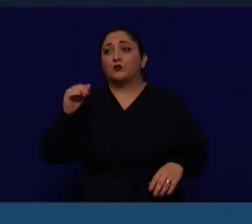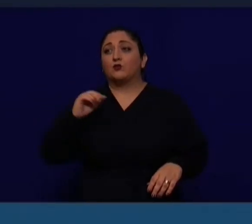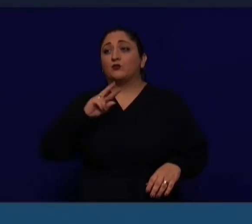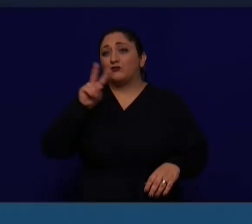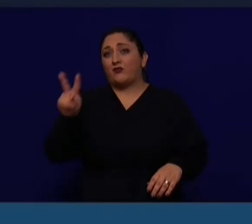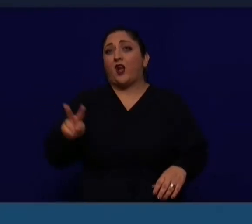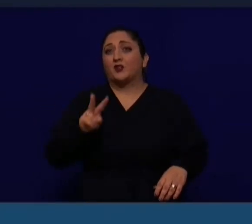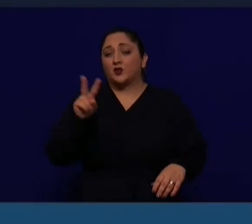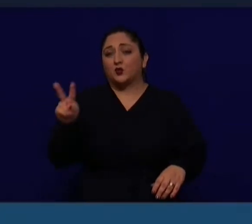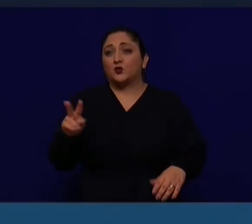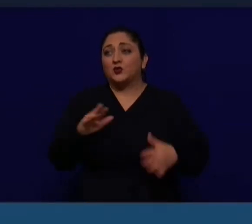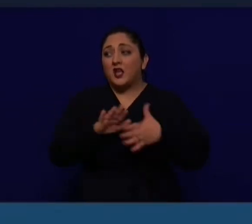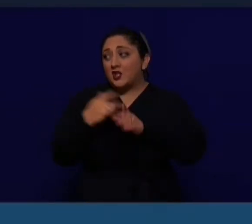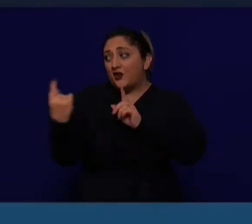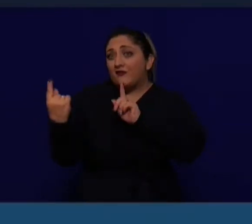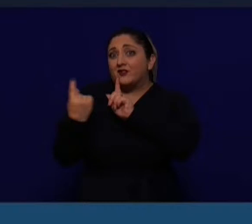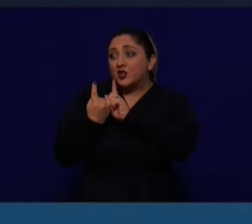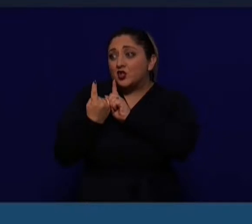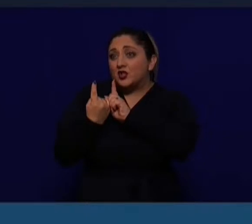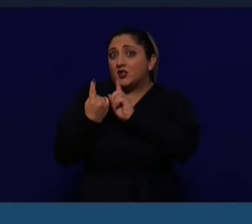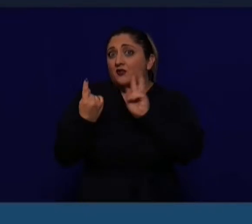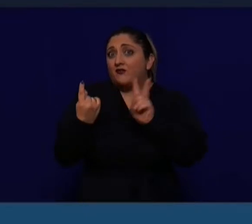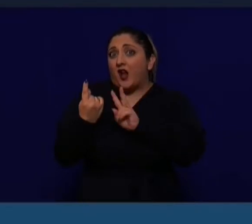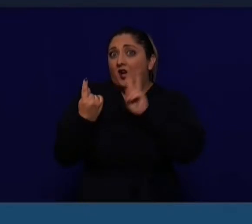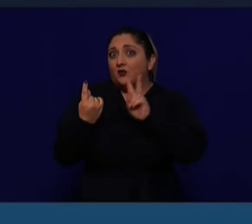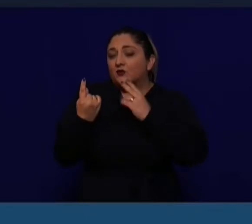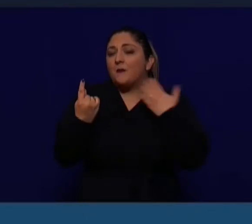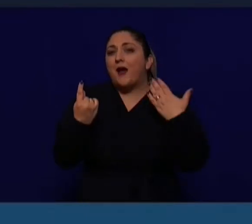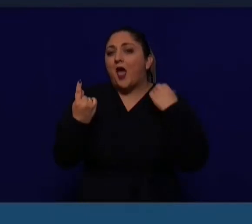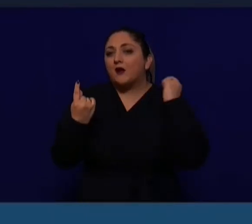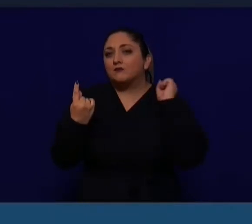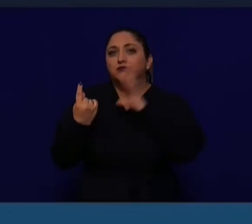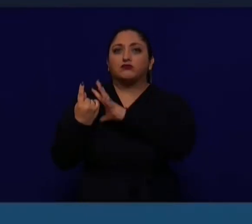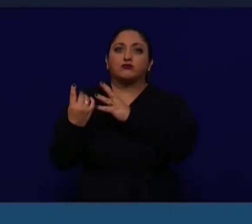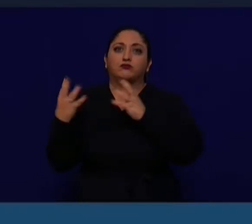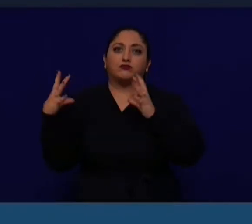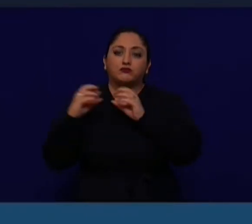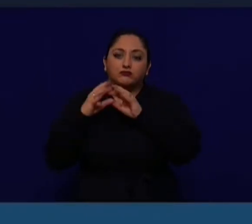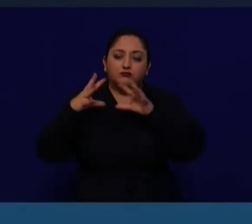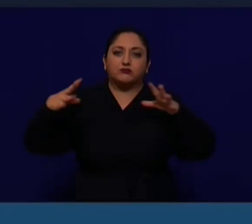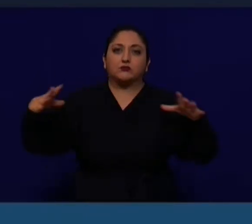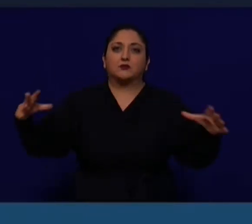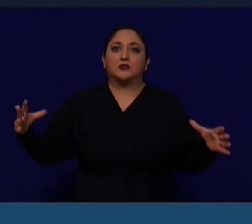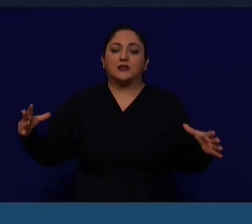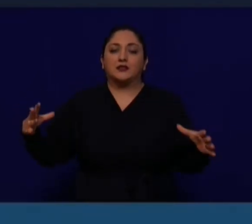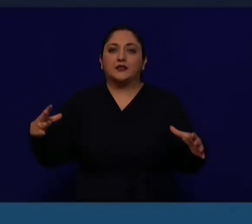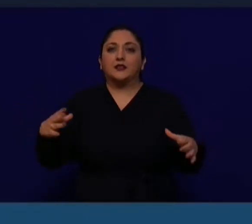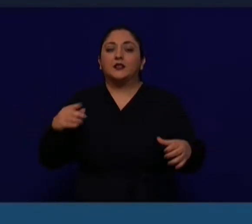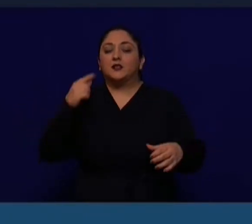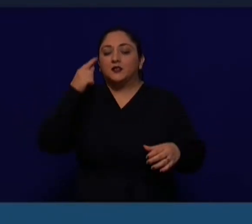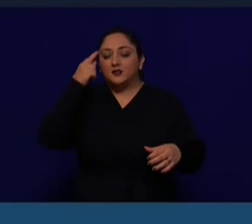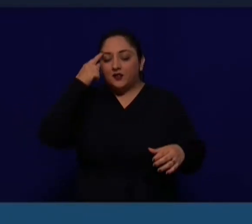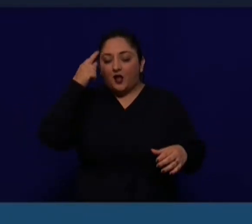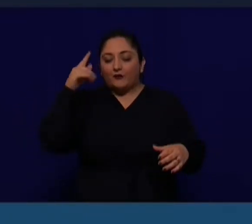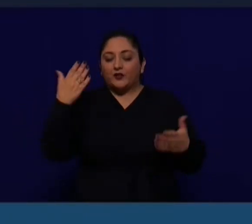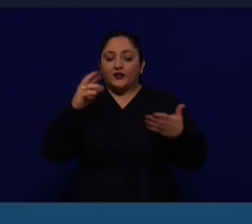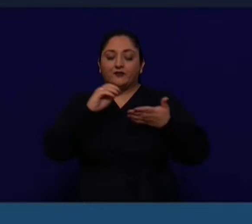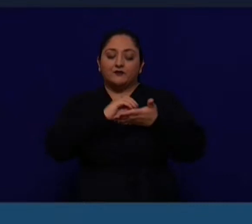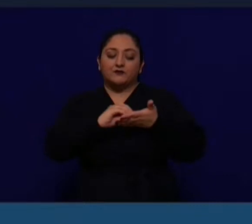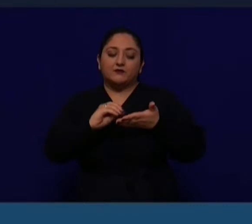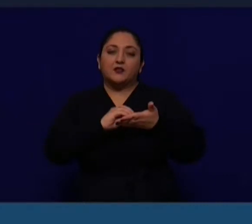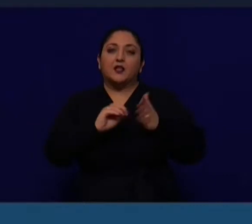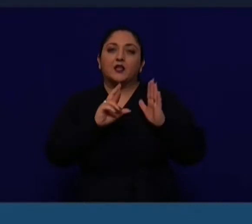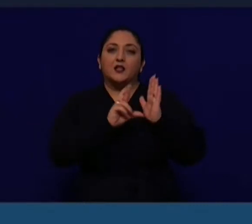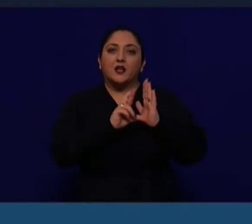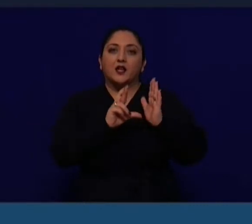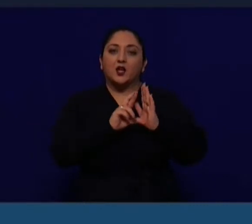xulxin għandek iktar ċans jittieħed u allura qegħdin ukoll il-protokoll ta' kif għandu jsir contact sport għal etajiet